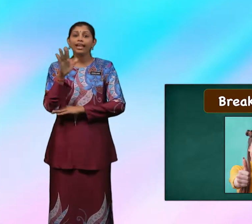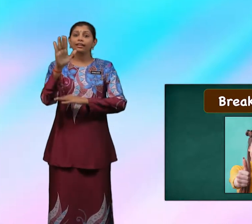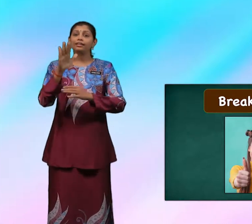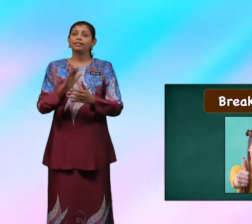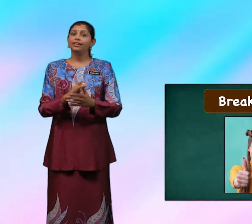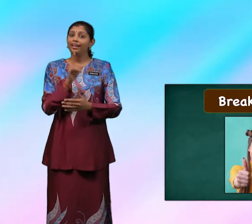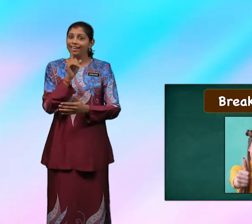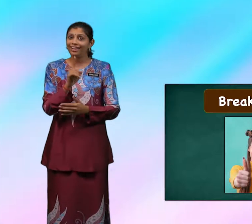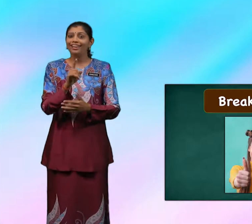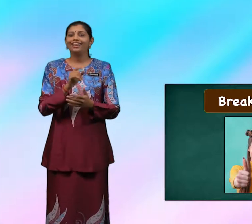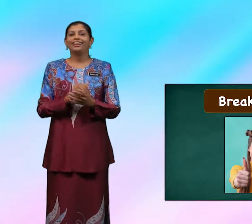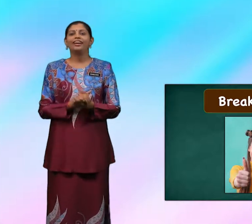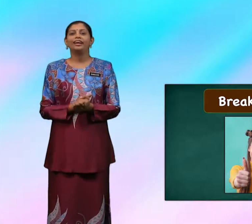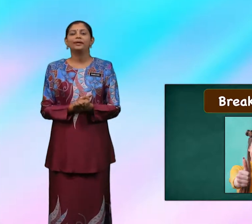luck. Ha.